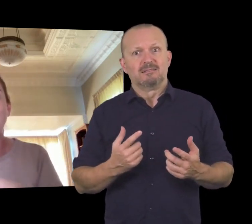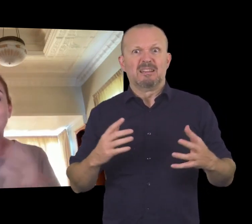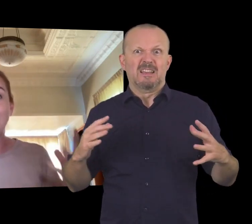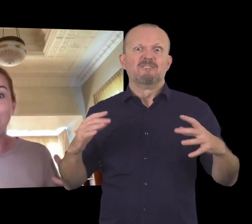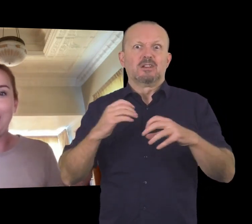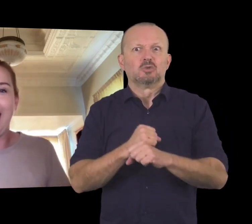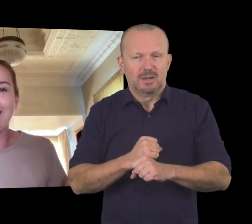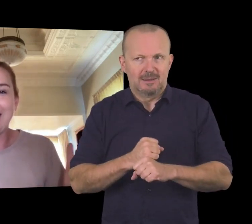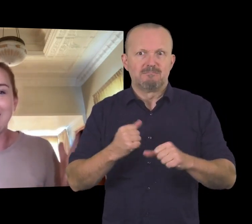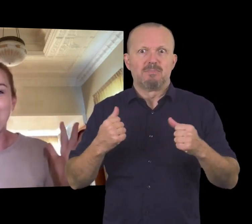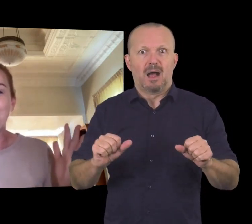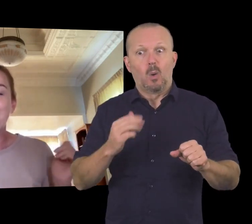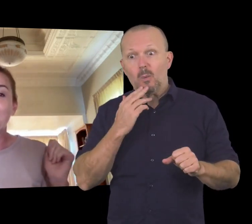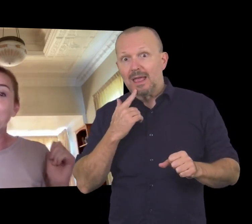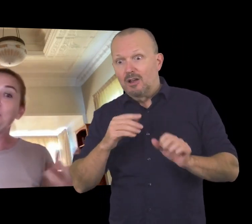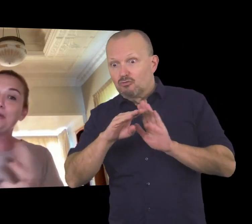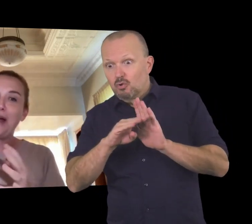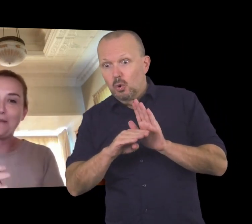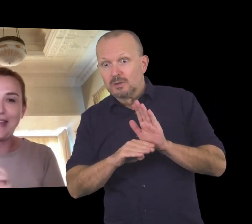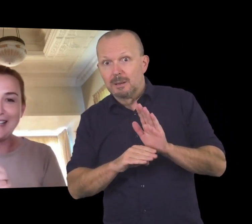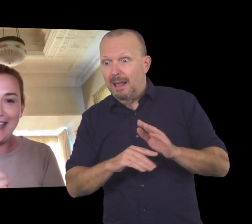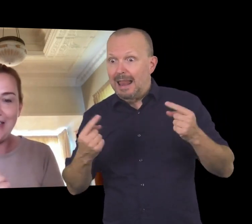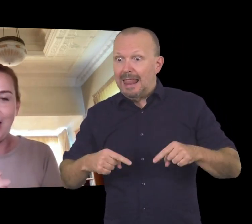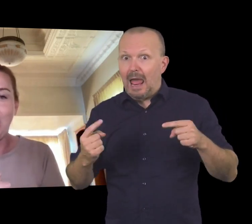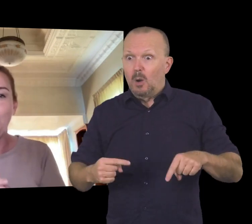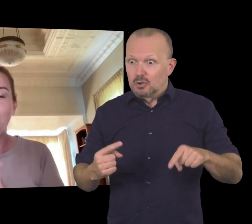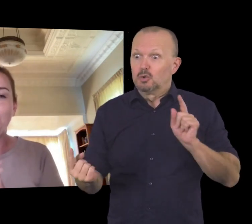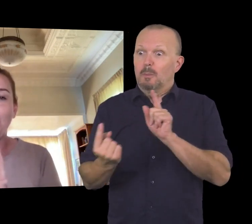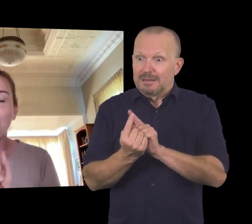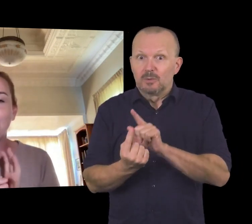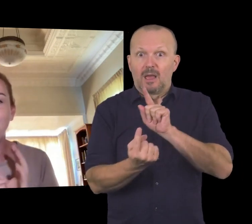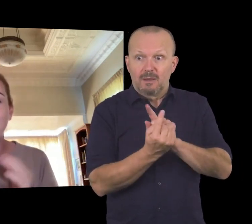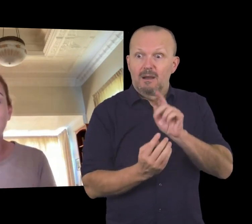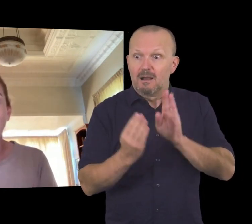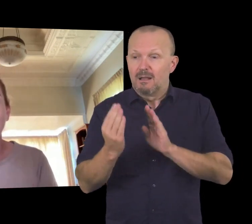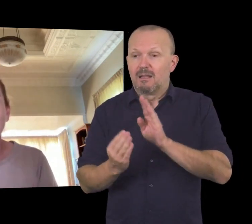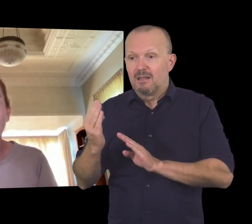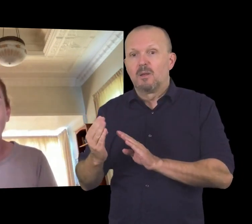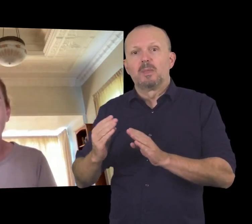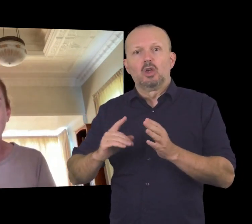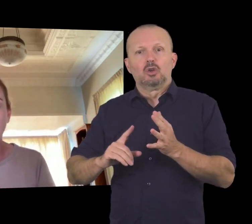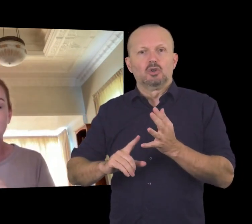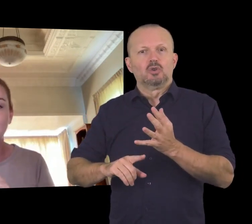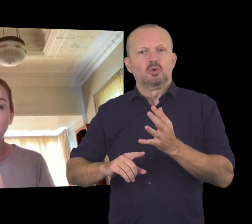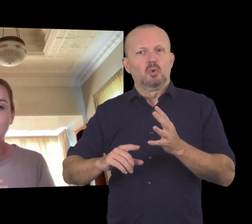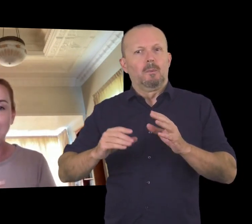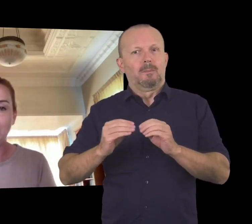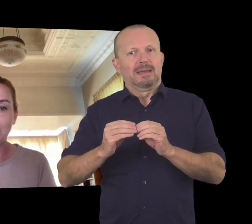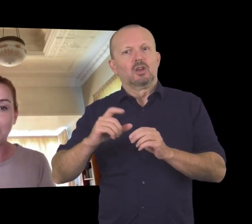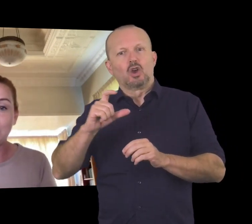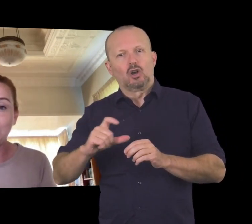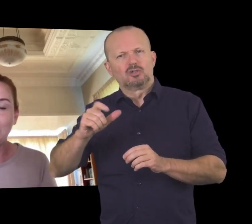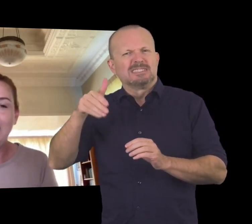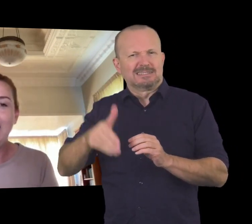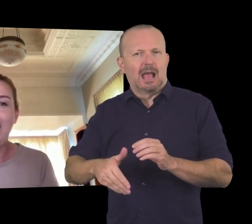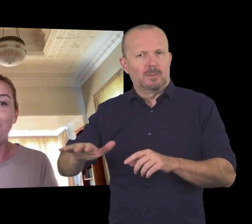also eventually when we had these rules around being together, we worked with UB College's South Seas Film and